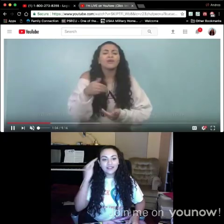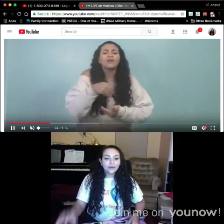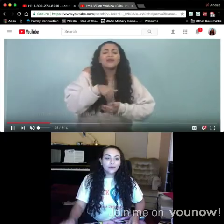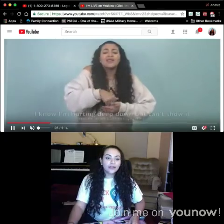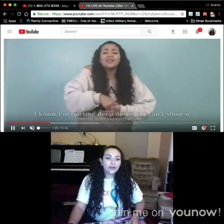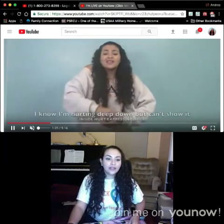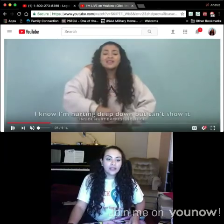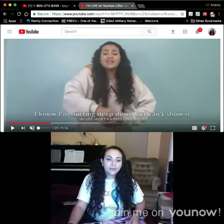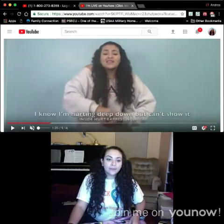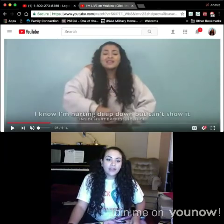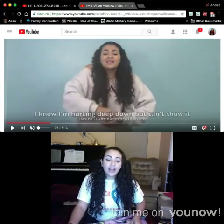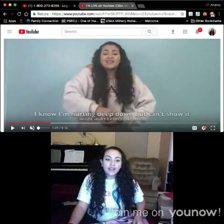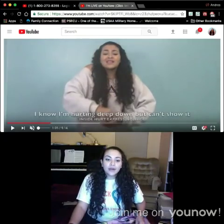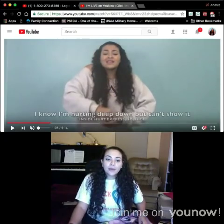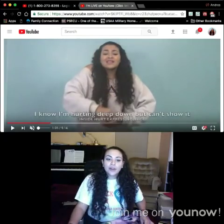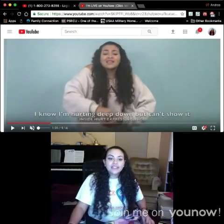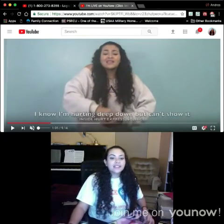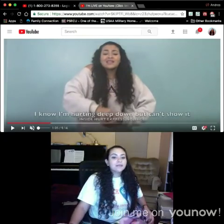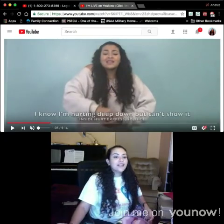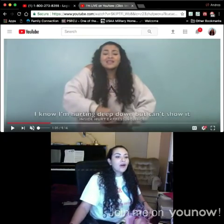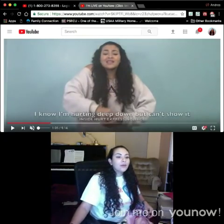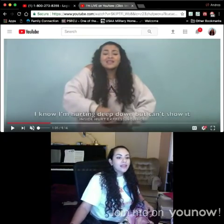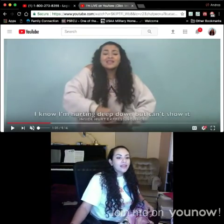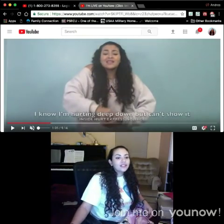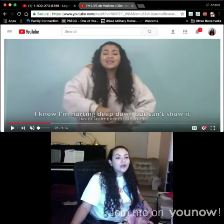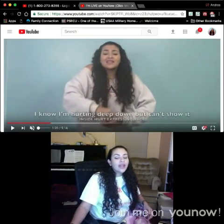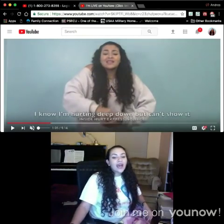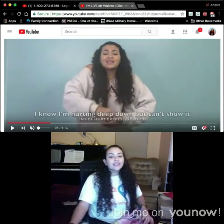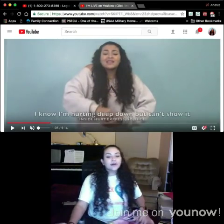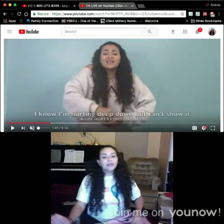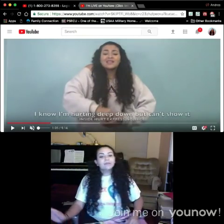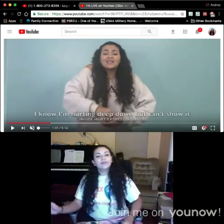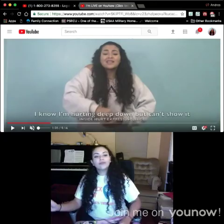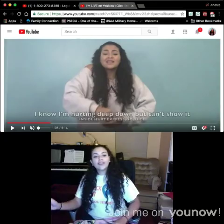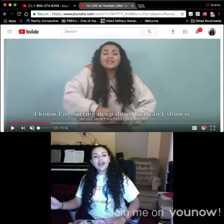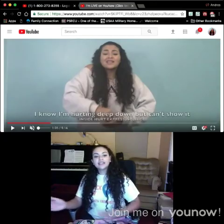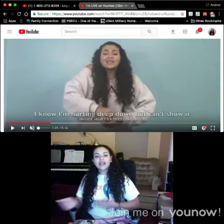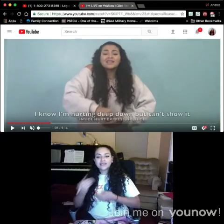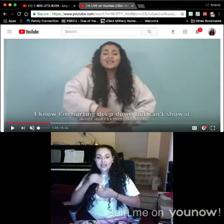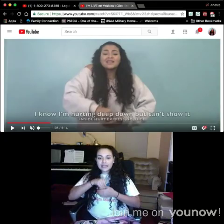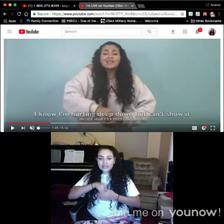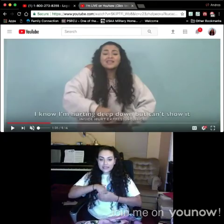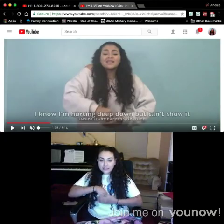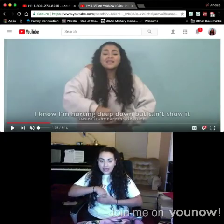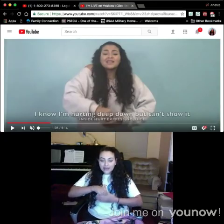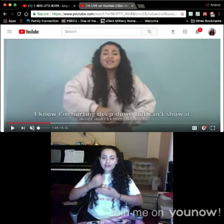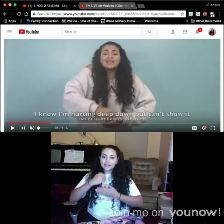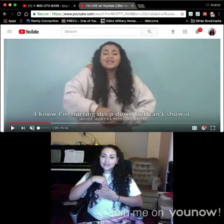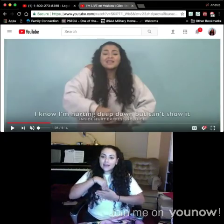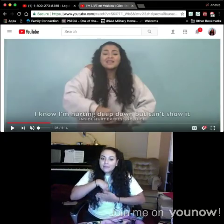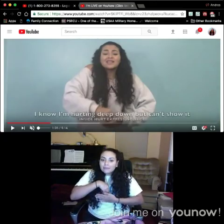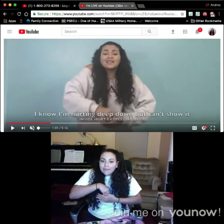I know it, I know it. I know I'm hurting deep down but can't show it. Hi Zoe. For that, I signed inside,